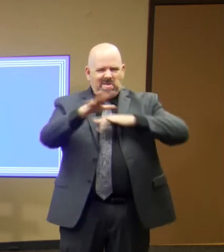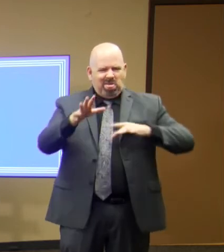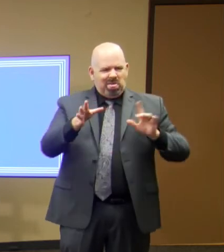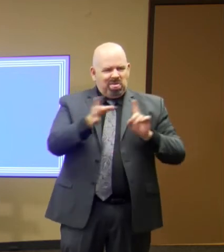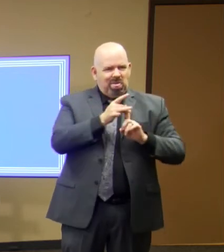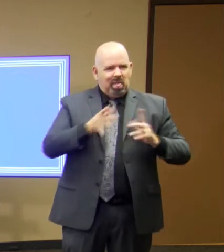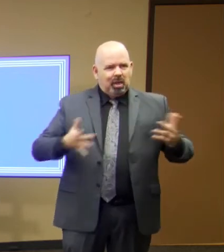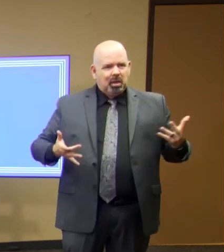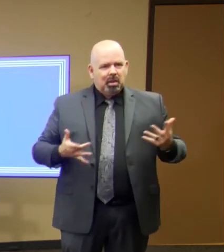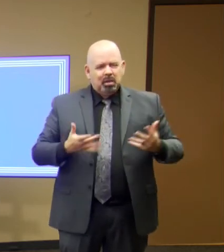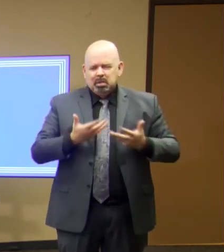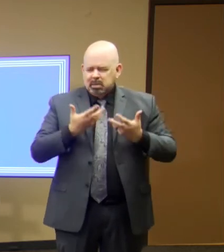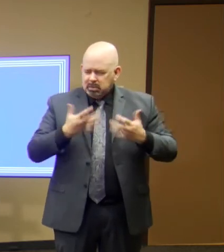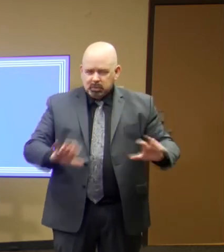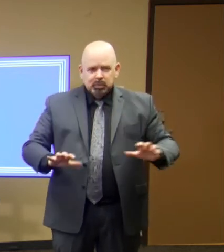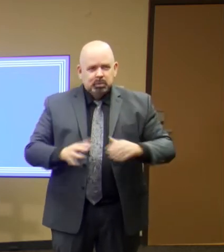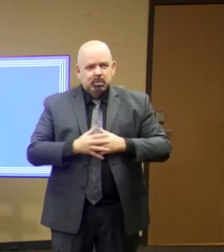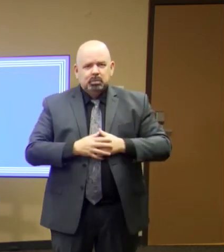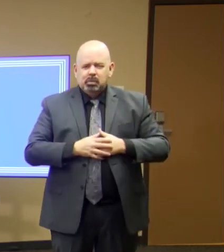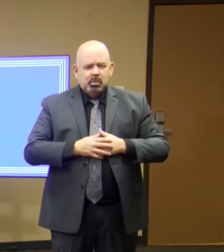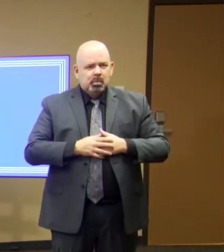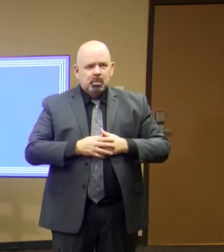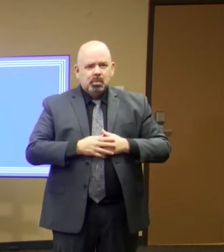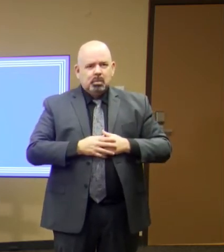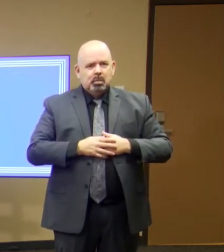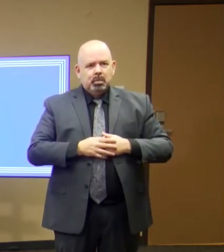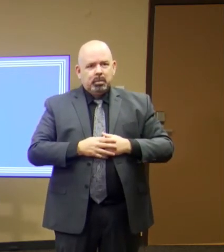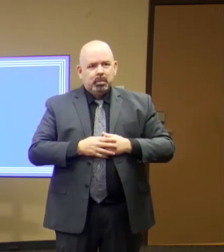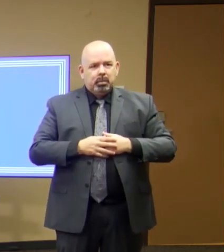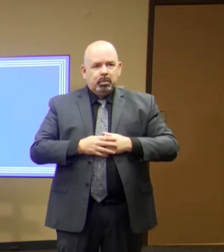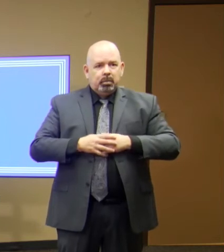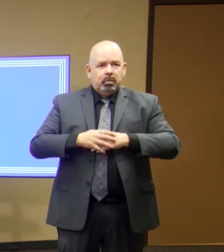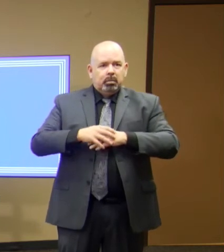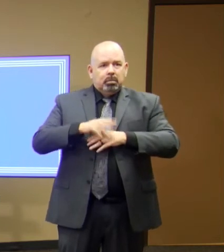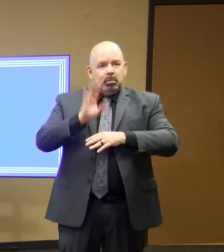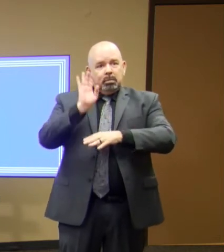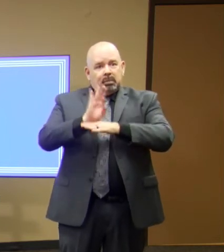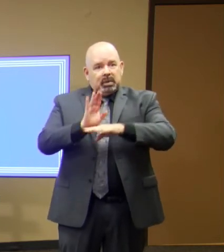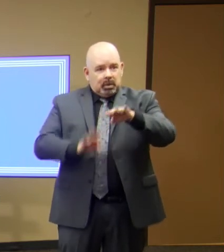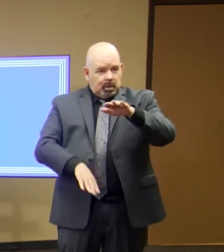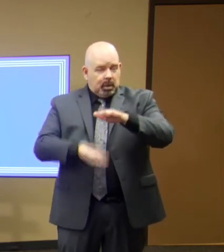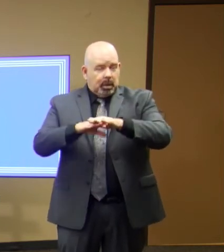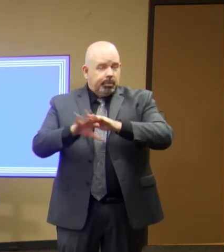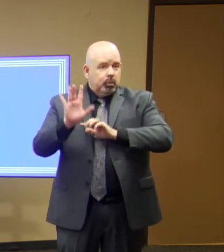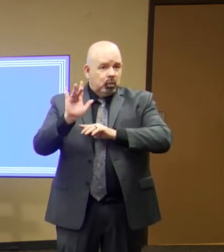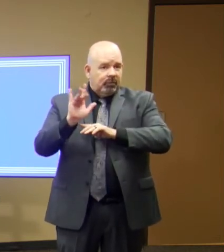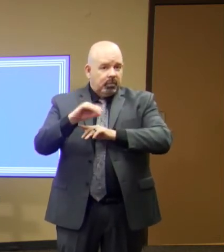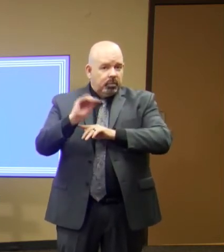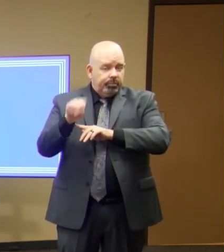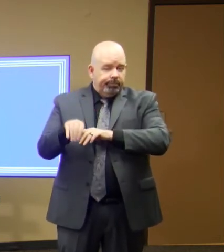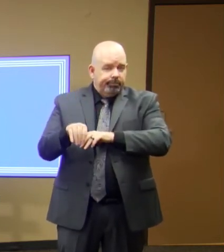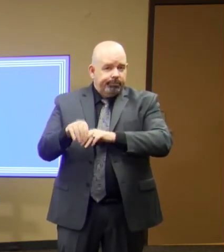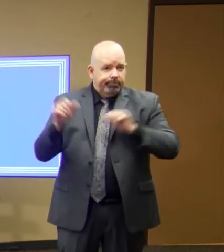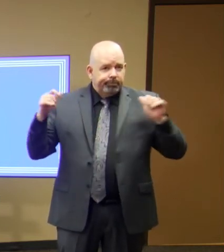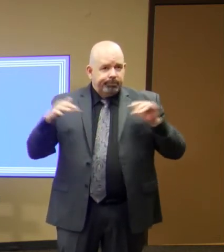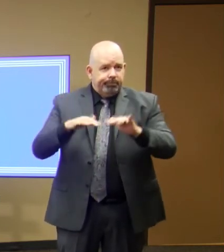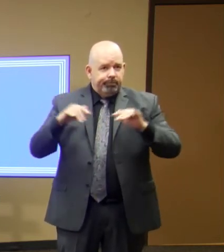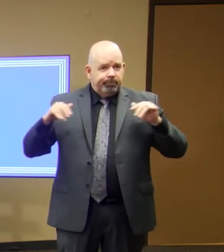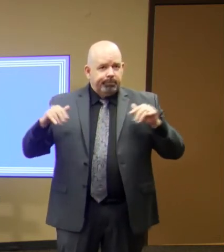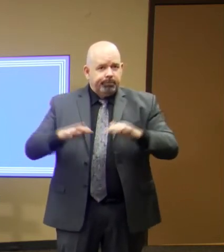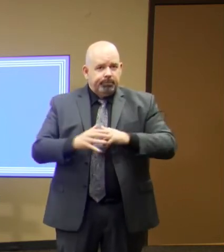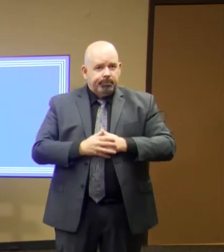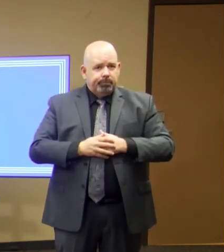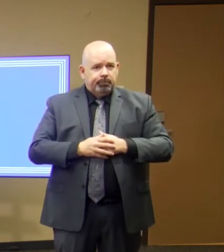occupancy limit of 25%, that all other non-essential businesses look at an occupancy limit of